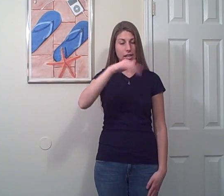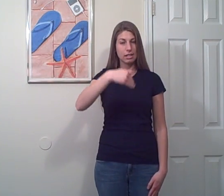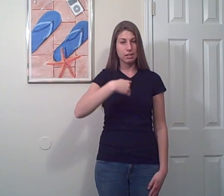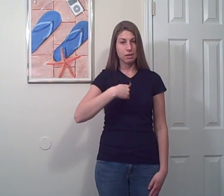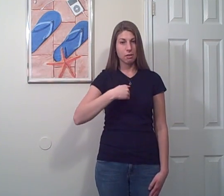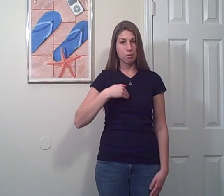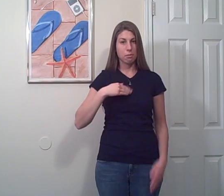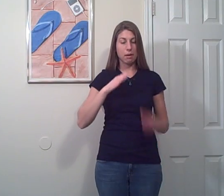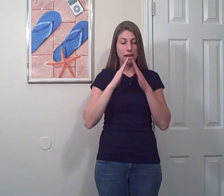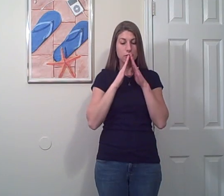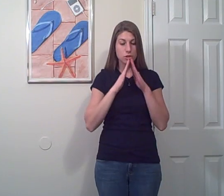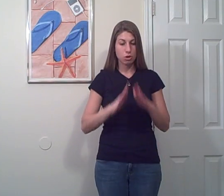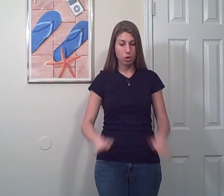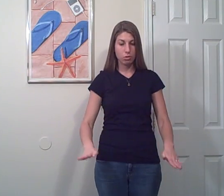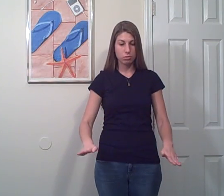quiet my soul,